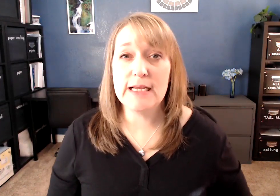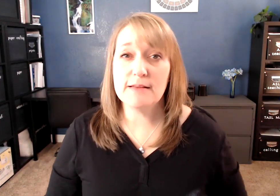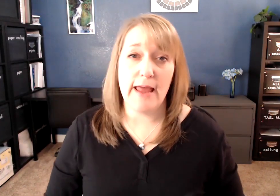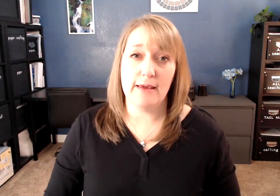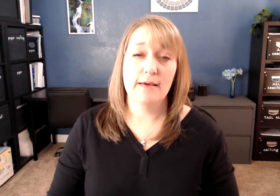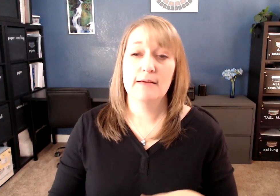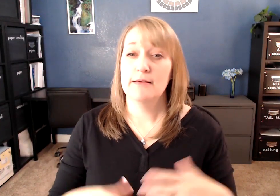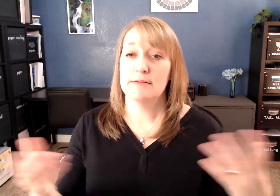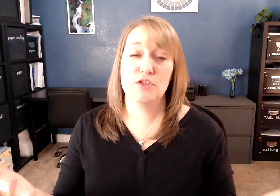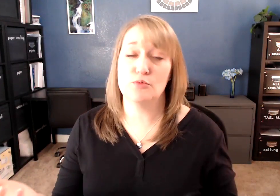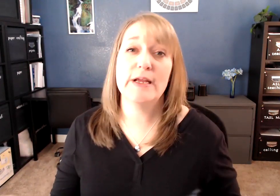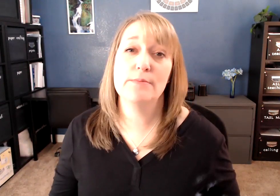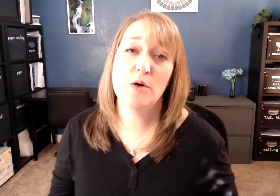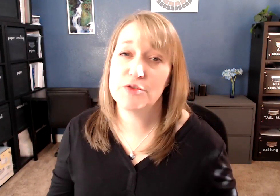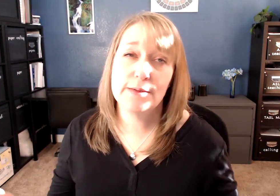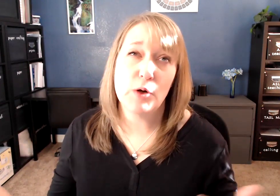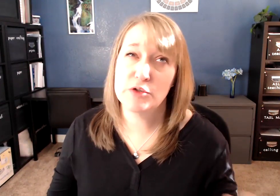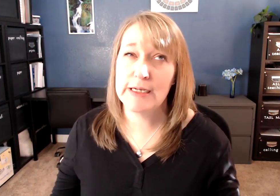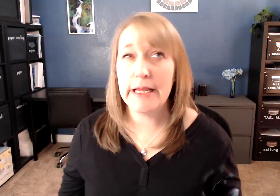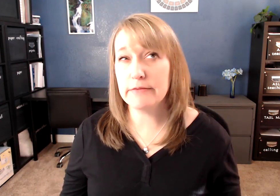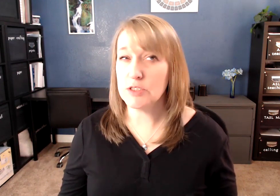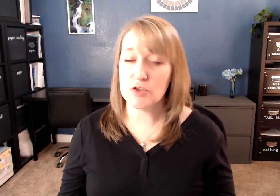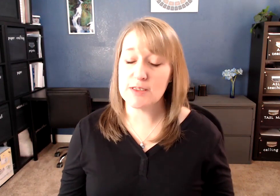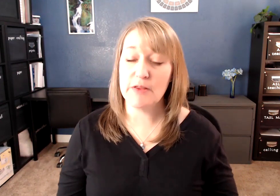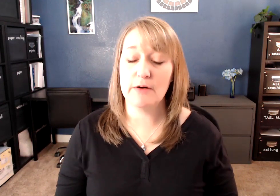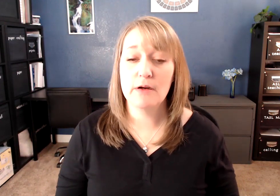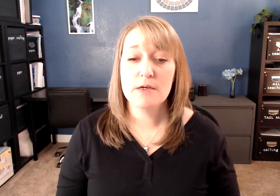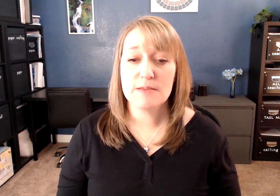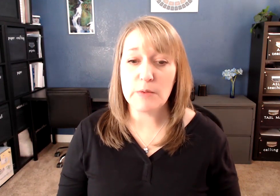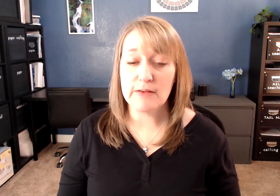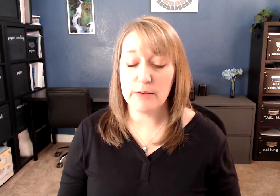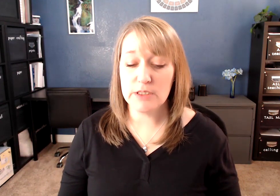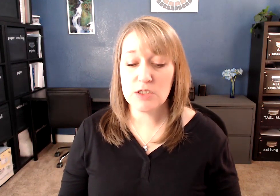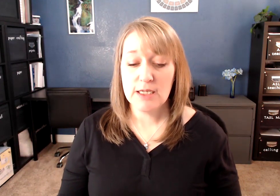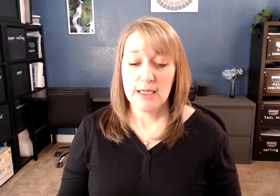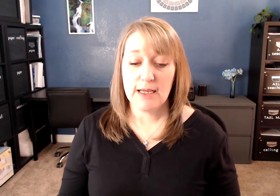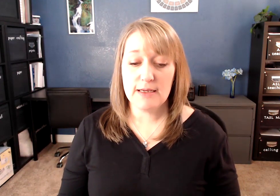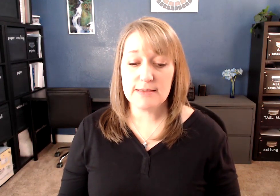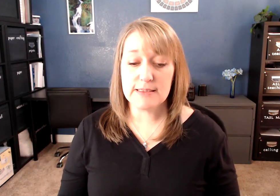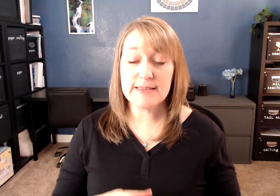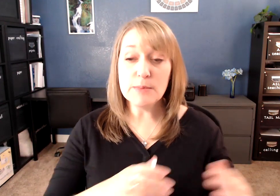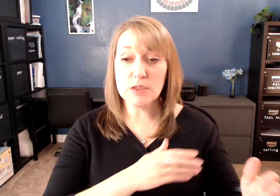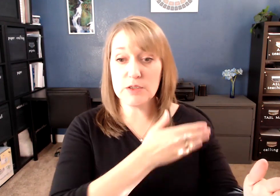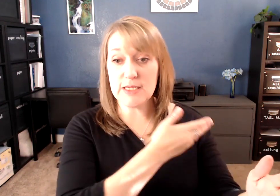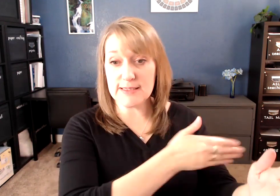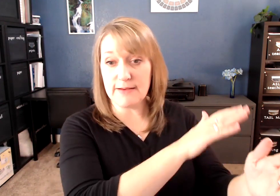Poetry, like written poetry, poetry in English or some other spoken language, is similar to the sign